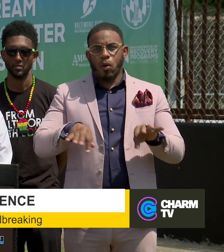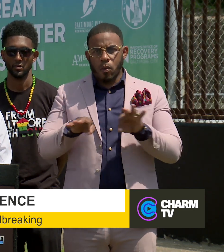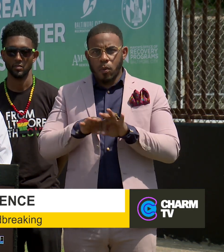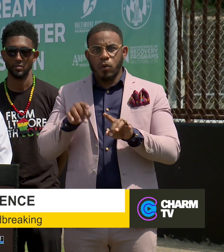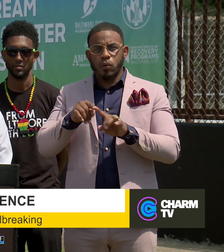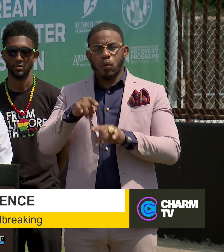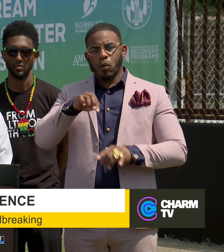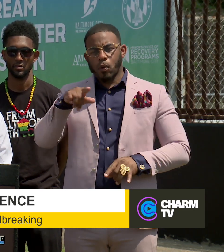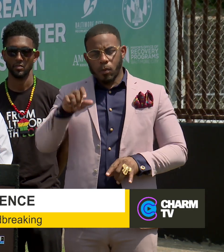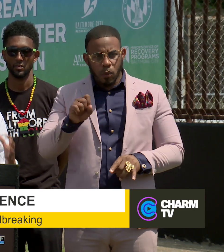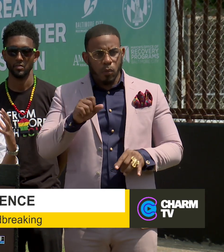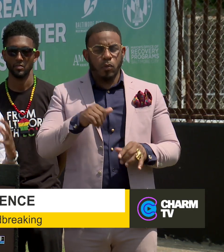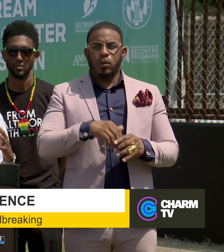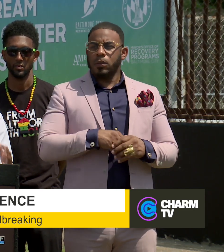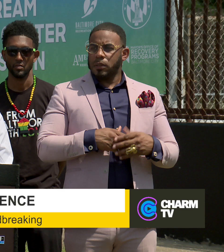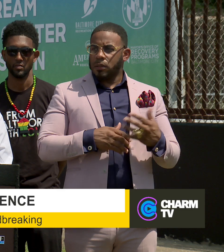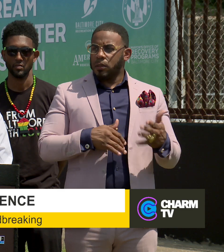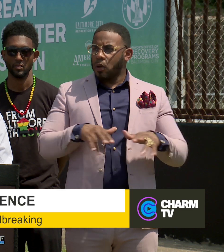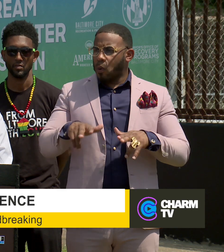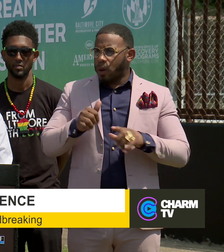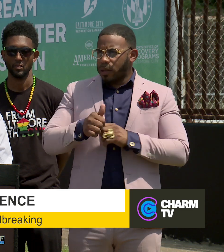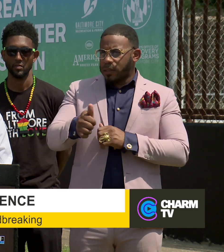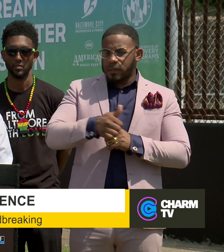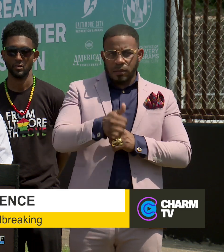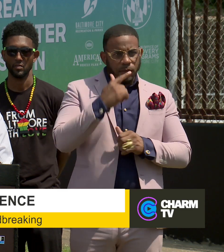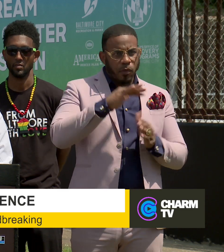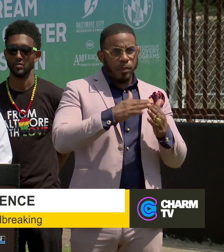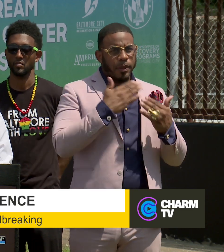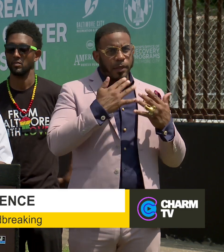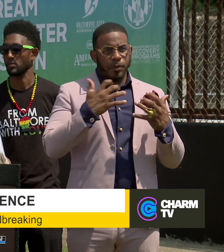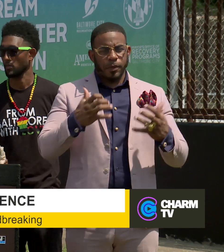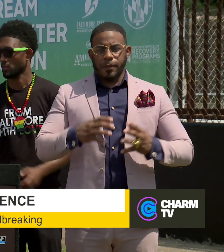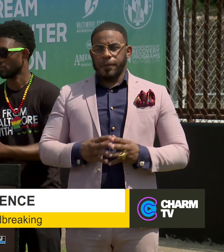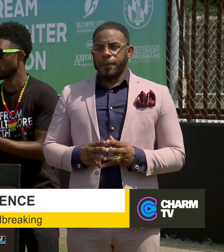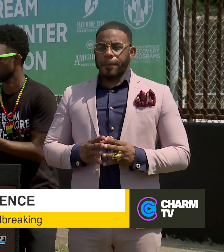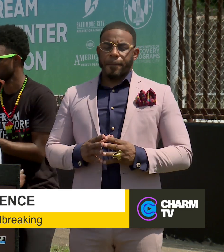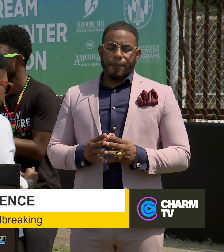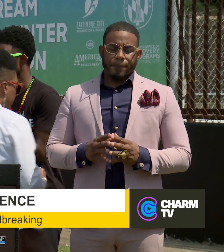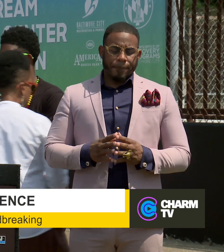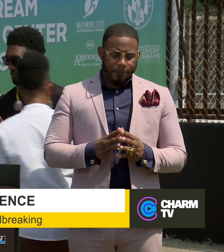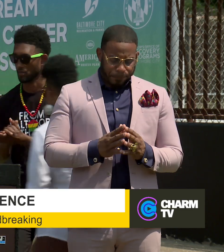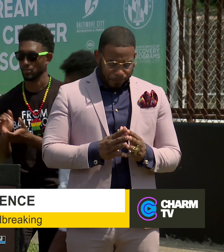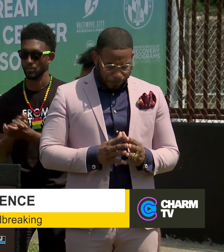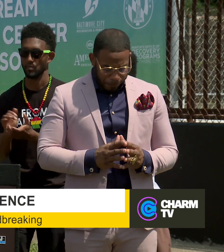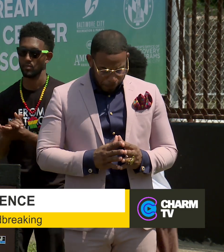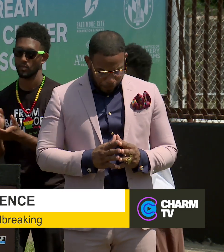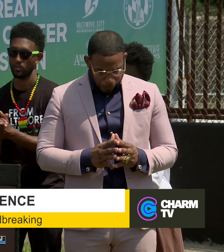to pools in walking distance for communities. Thank you so much.